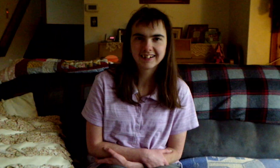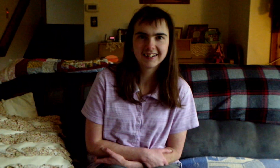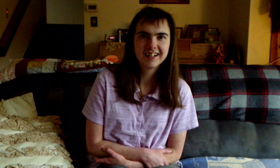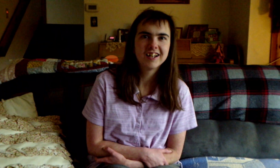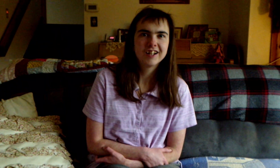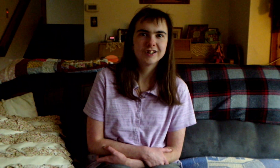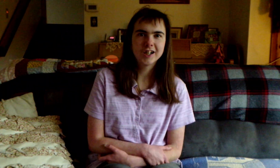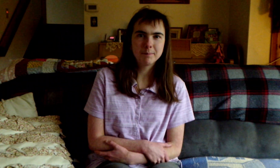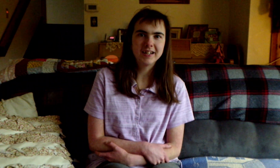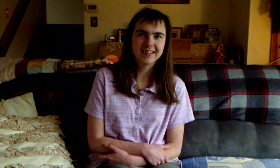Shopping.